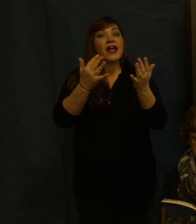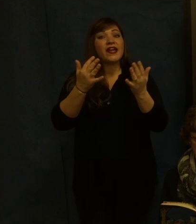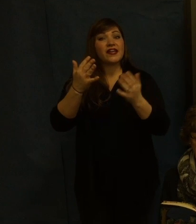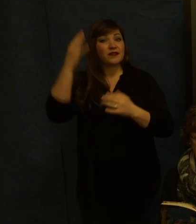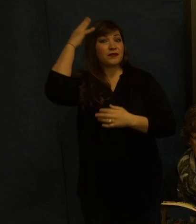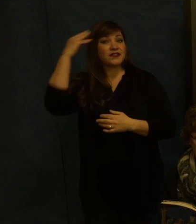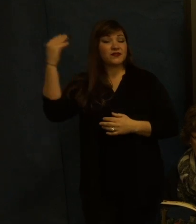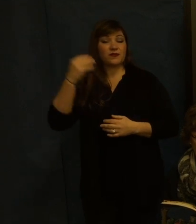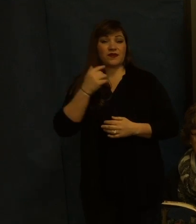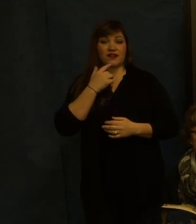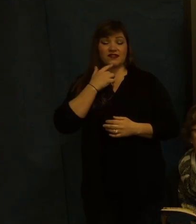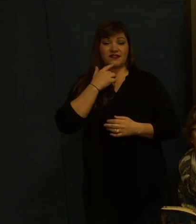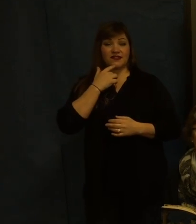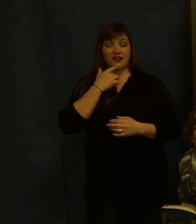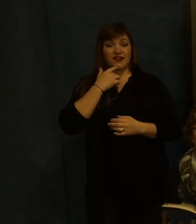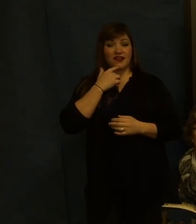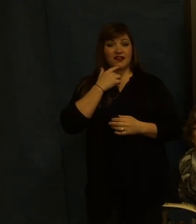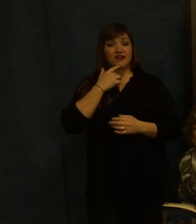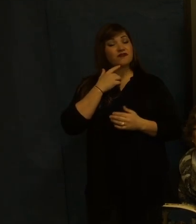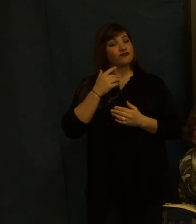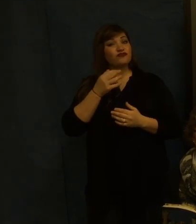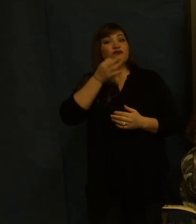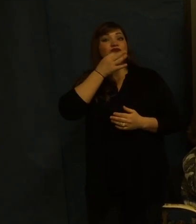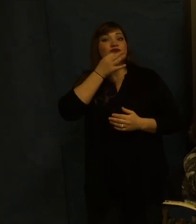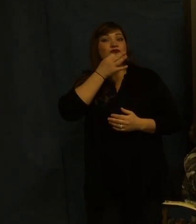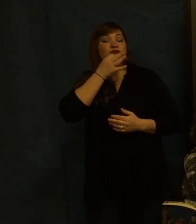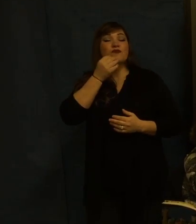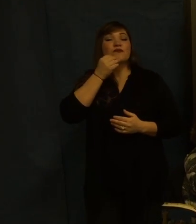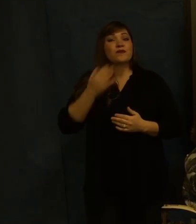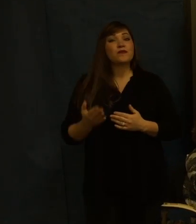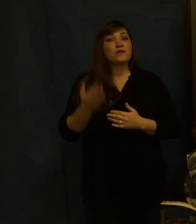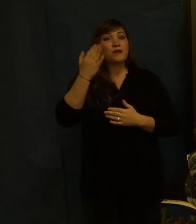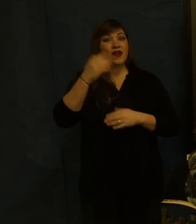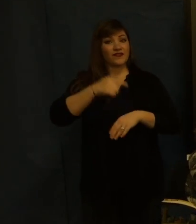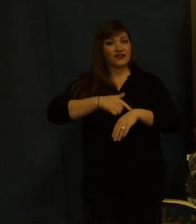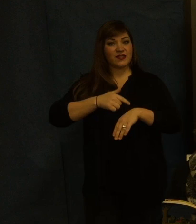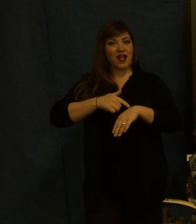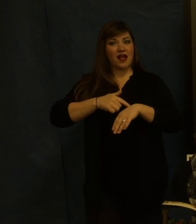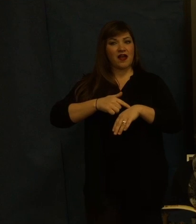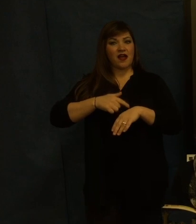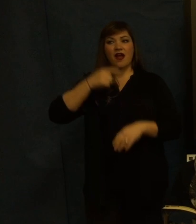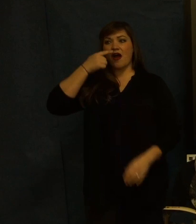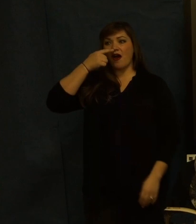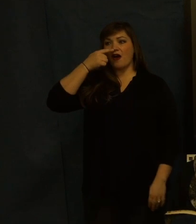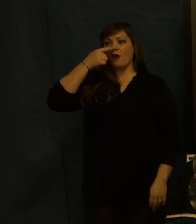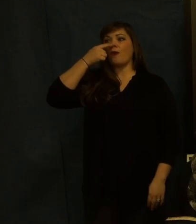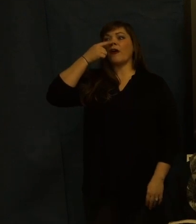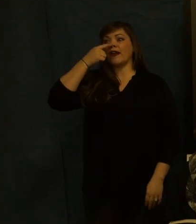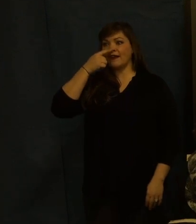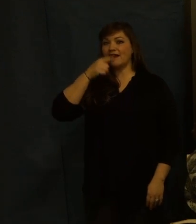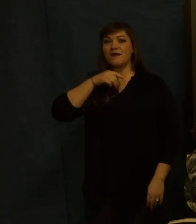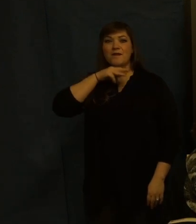Watson. It's almost time for breakfast. Boink, asked Mercy.